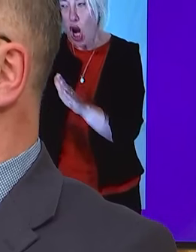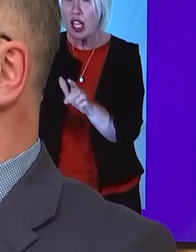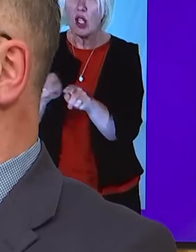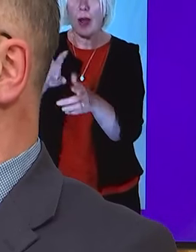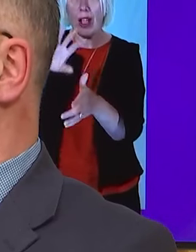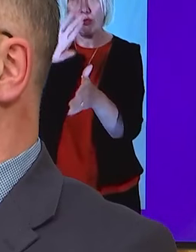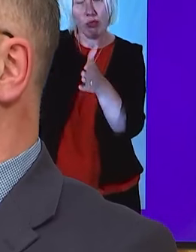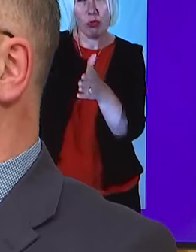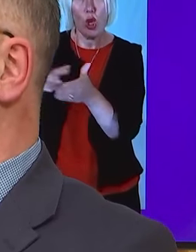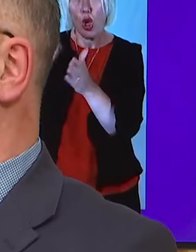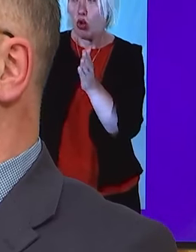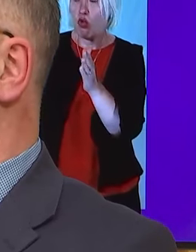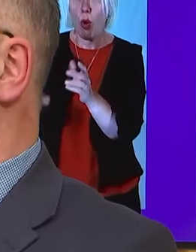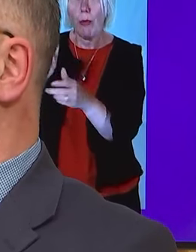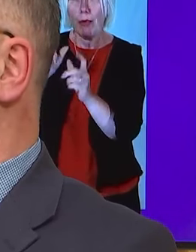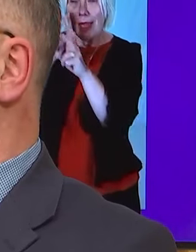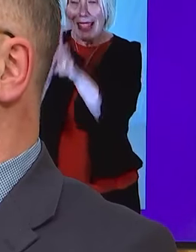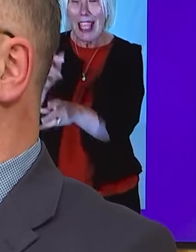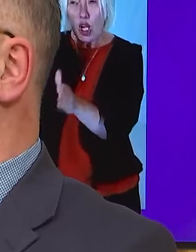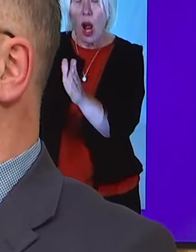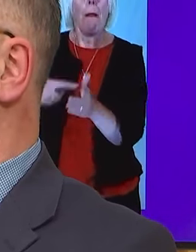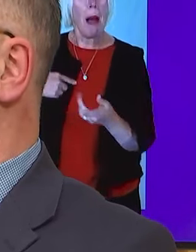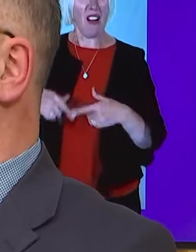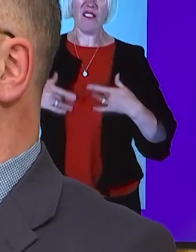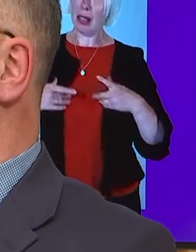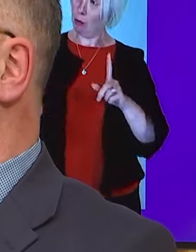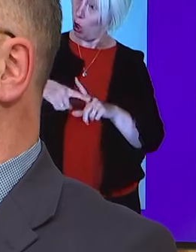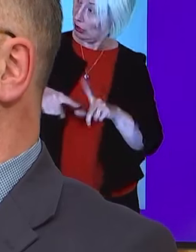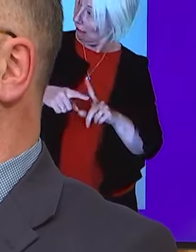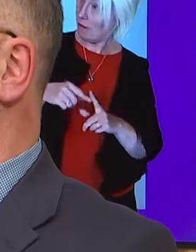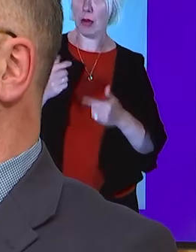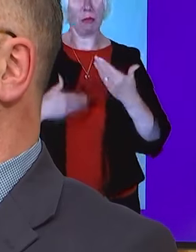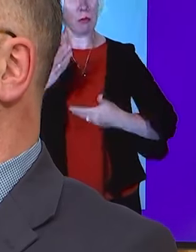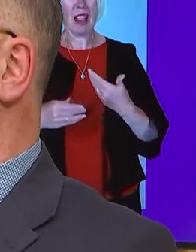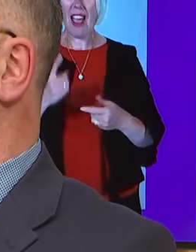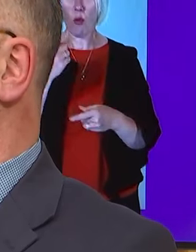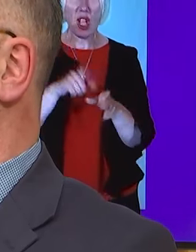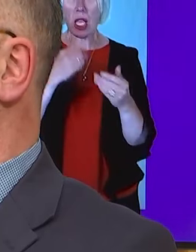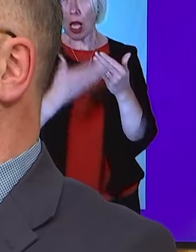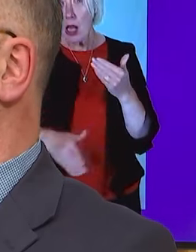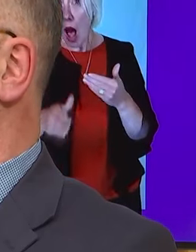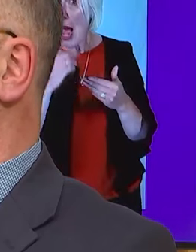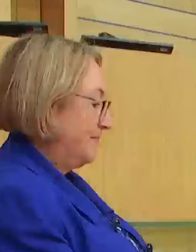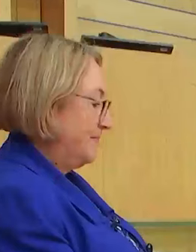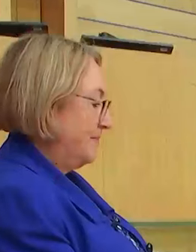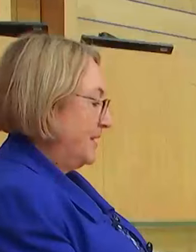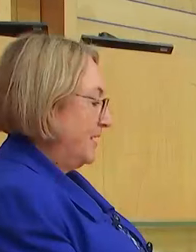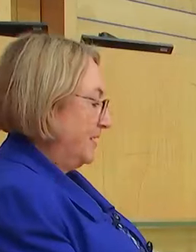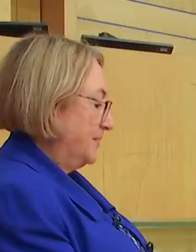So I'm optimistic. And I think if we could do that in a year, that would make a huge impact on the lives of disabled people across Scotland.